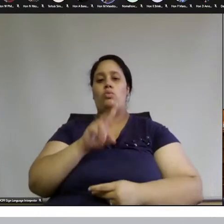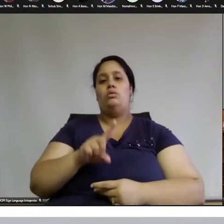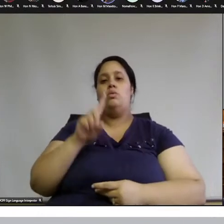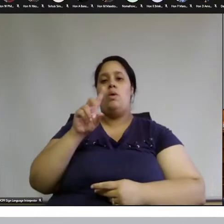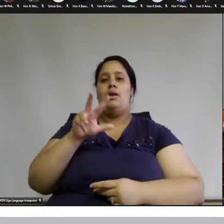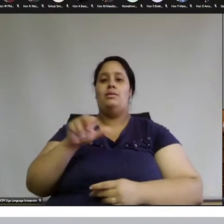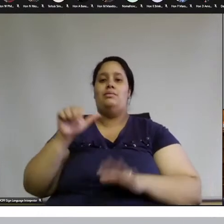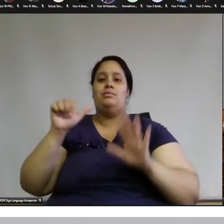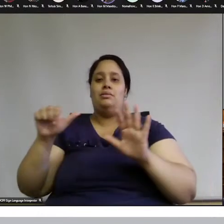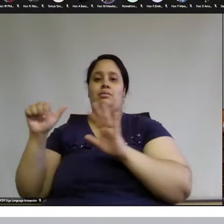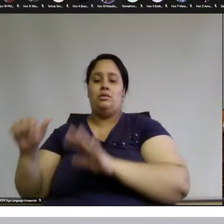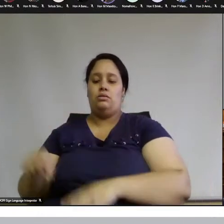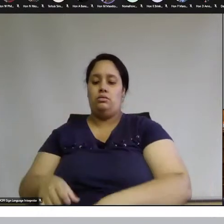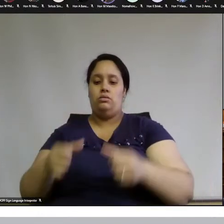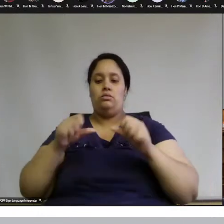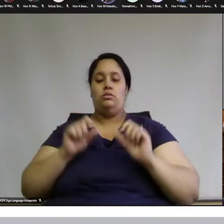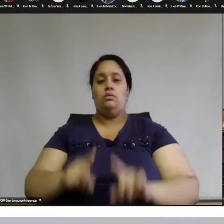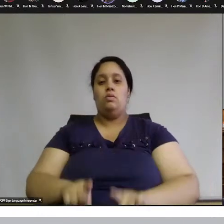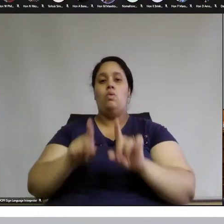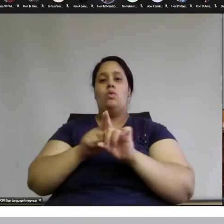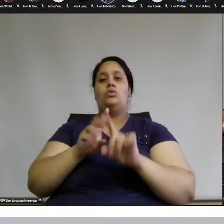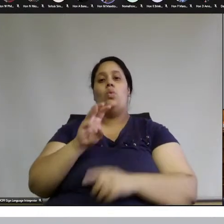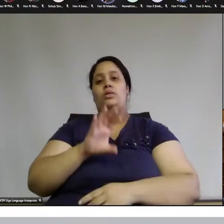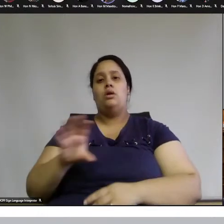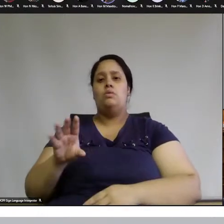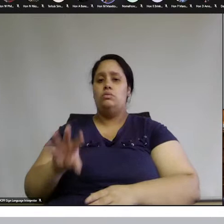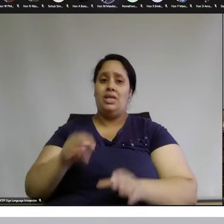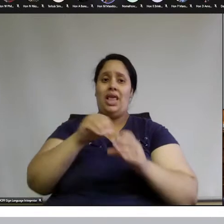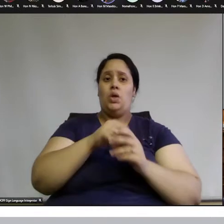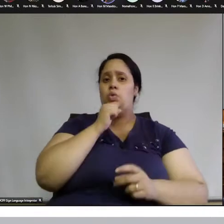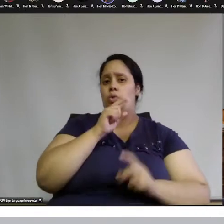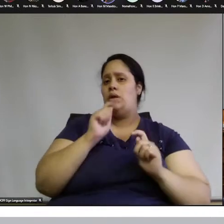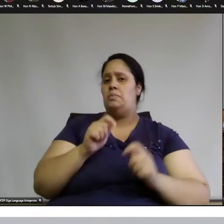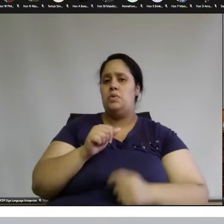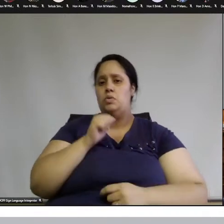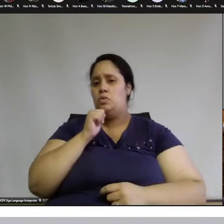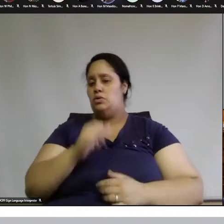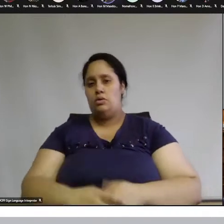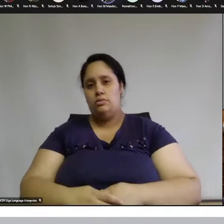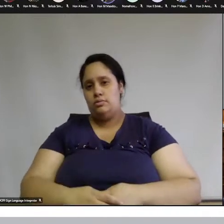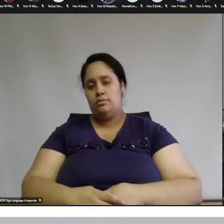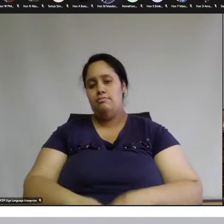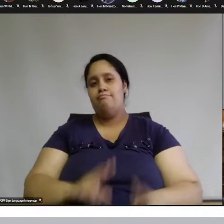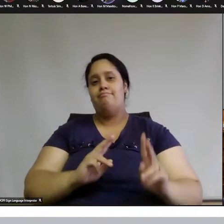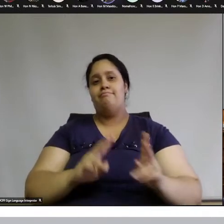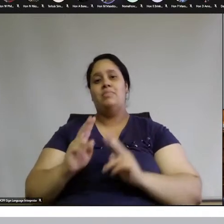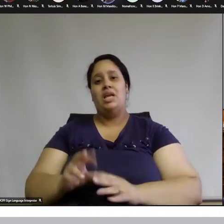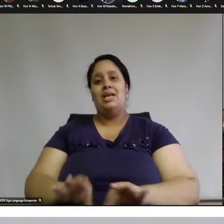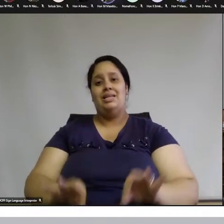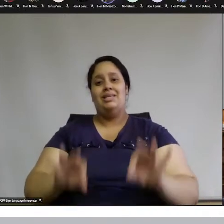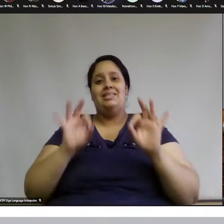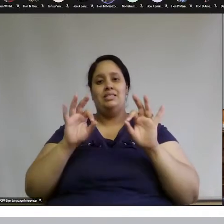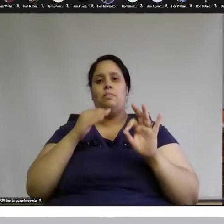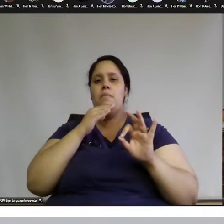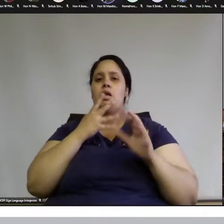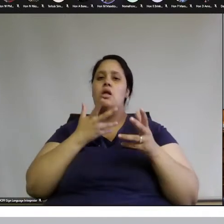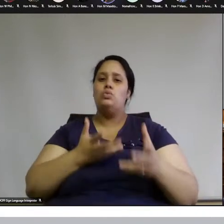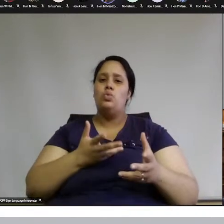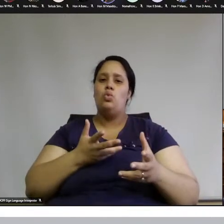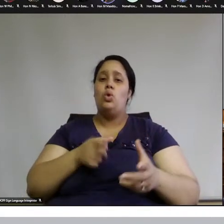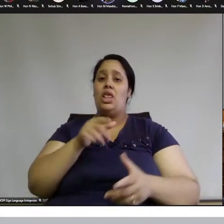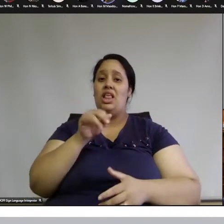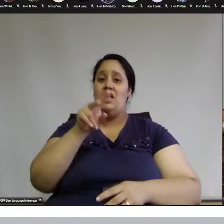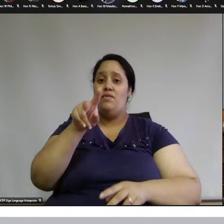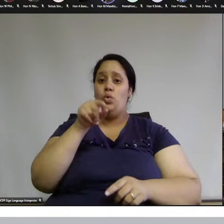121,866. Also, West Coast is not in George or Cape Town. Again, this is what I mean, that if you are